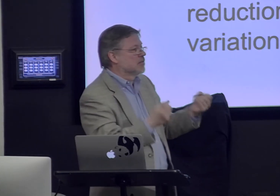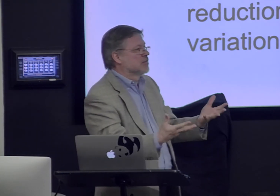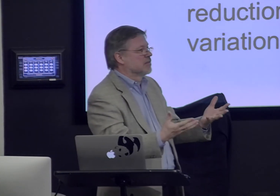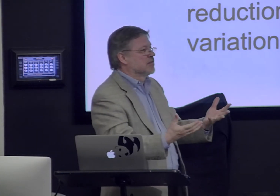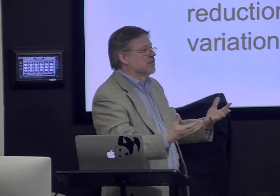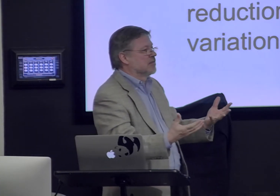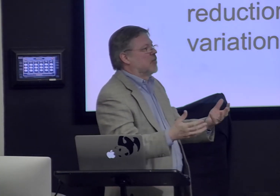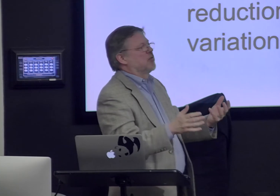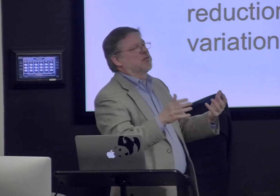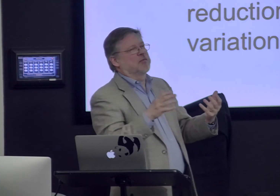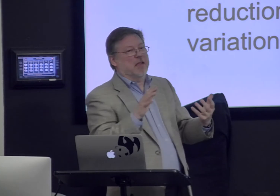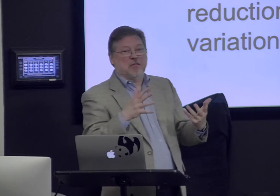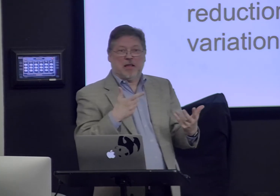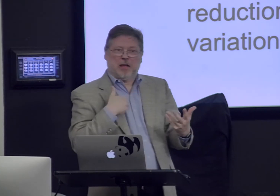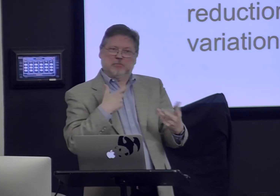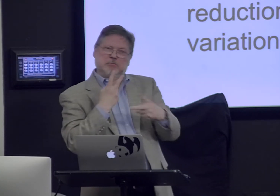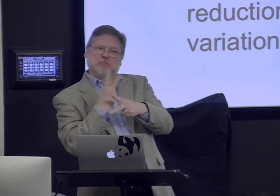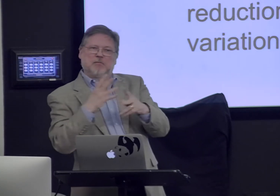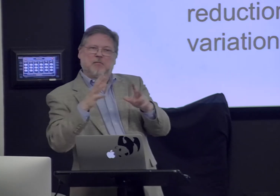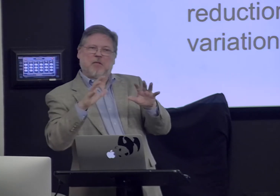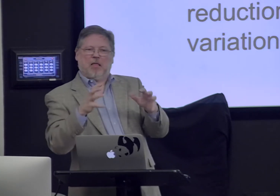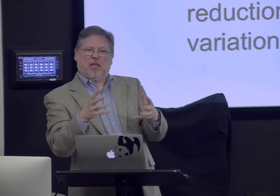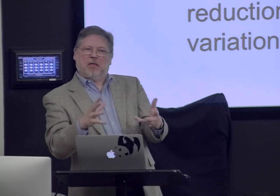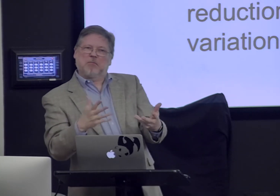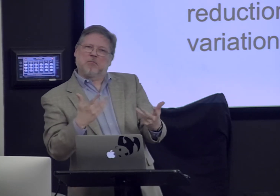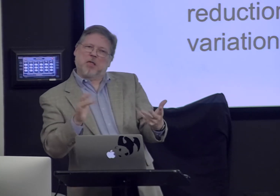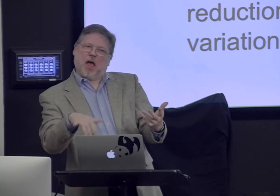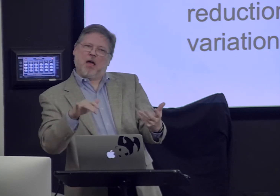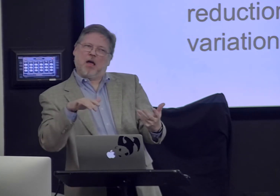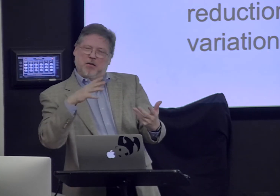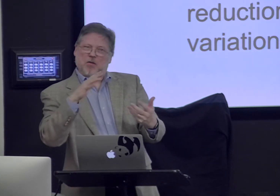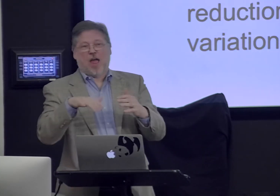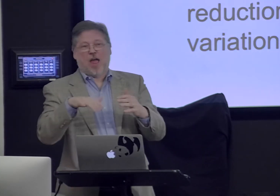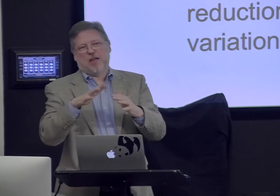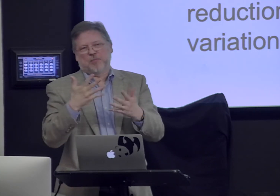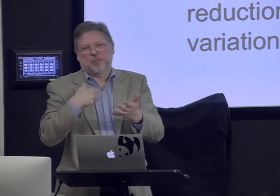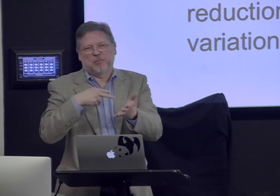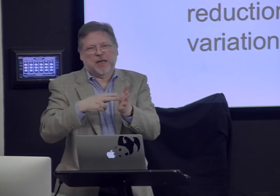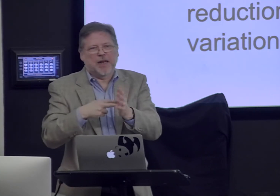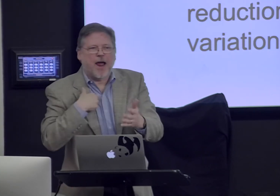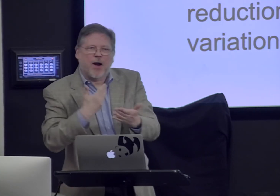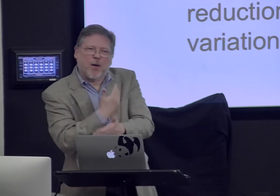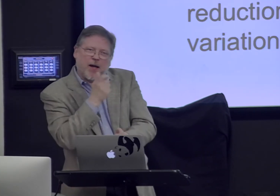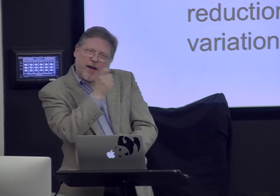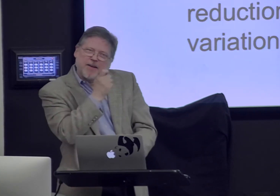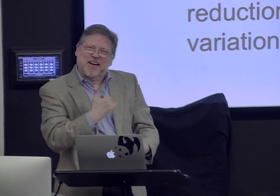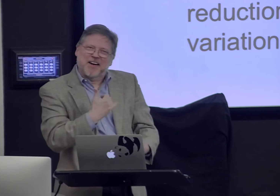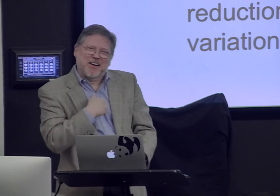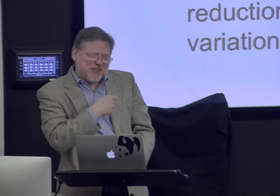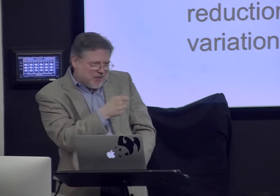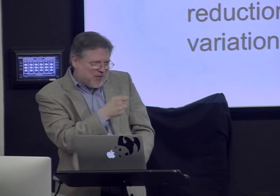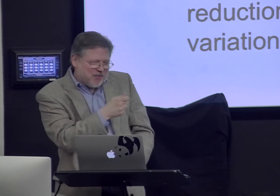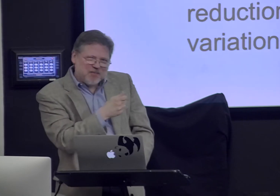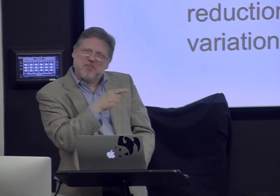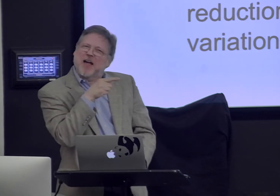So this is what gives rise to the 2 variations that we currently have for test. So I now have